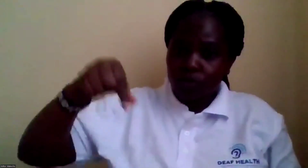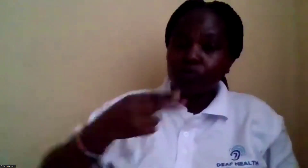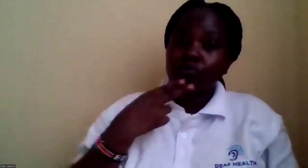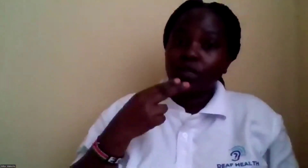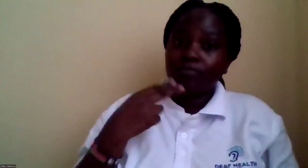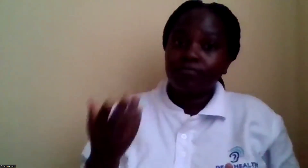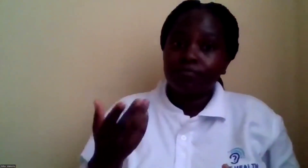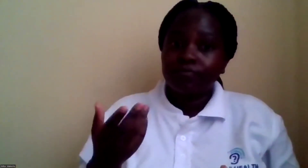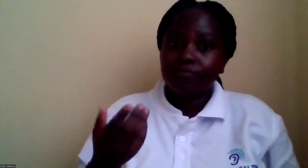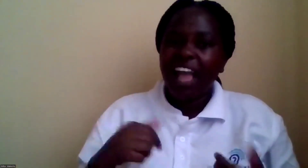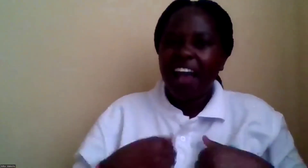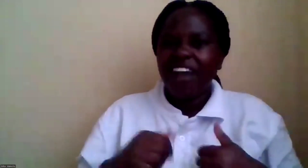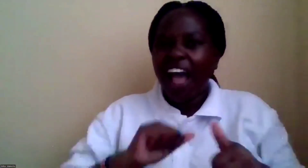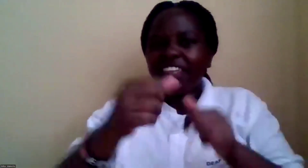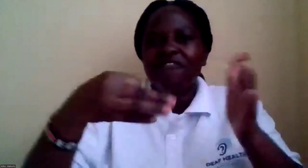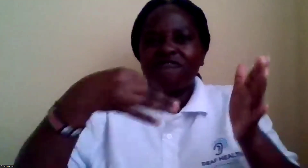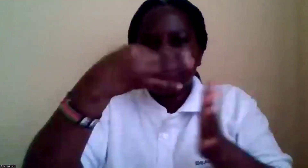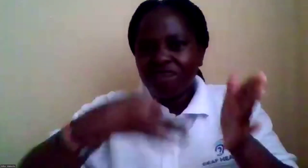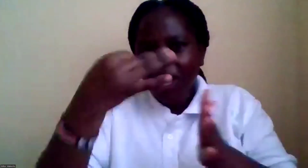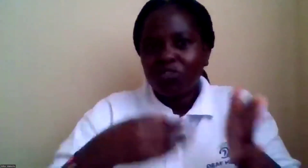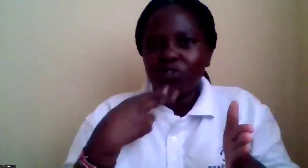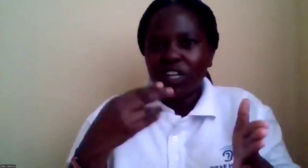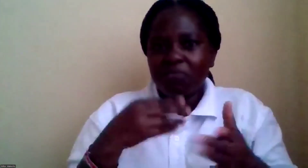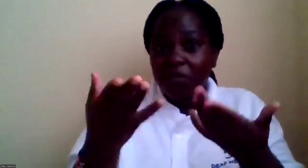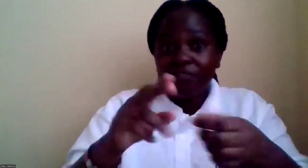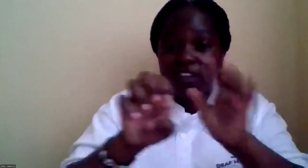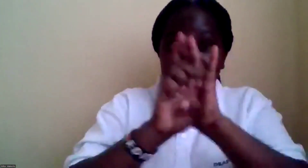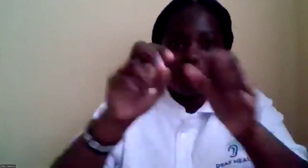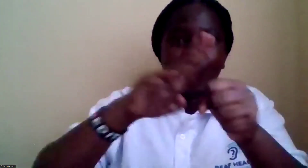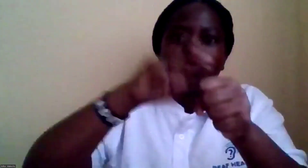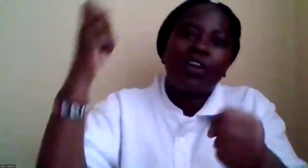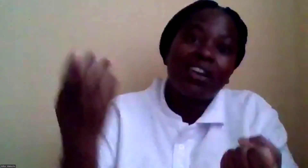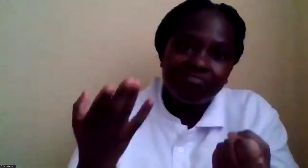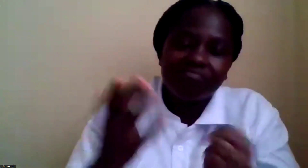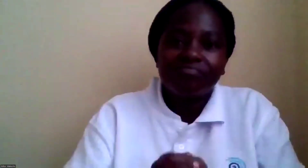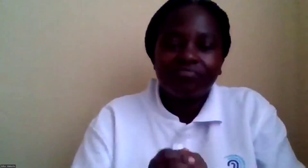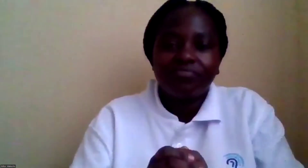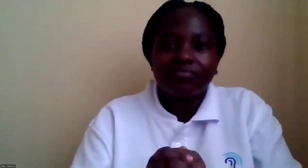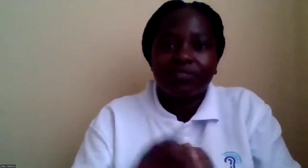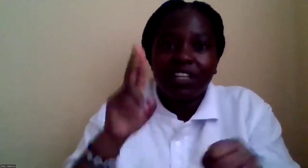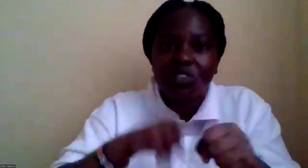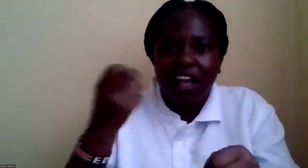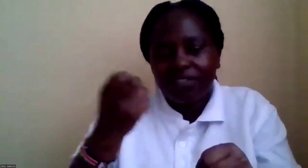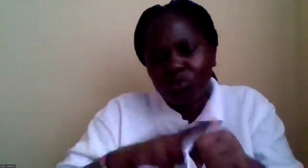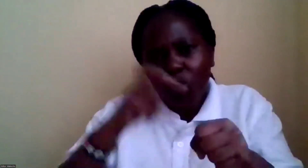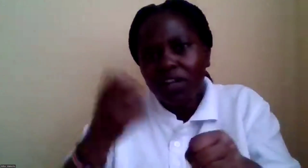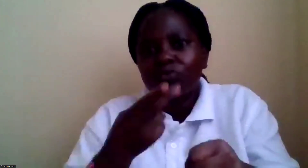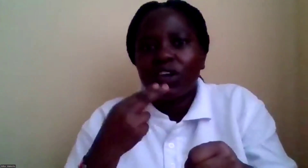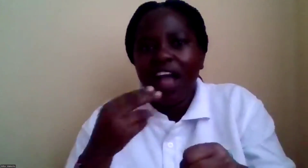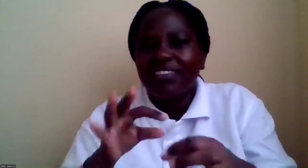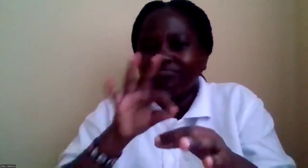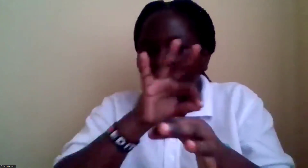refined sugars, like what you find in soda, what you find in, like the sugar that we put in our tea, which is not